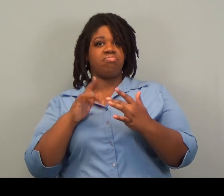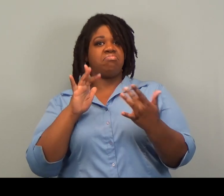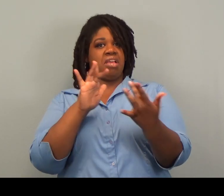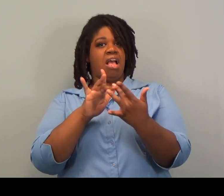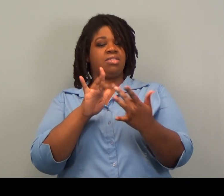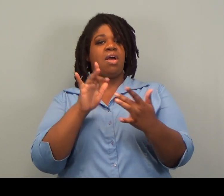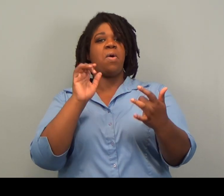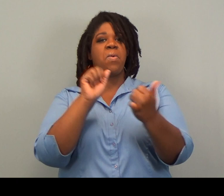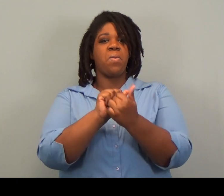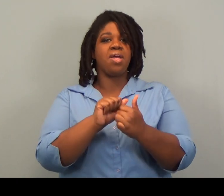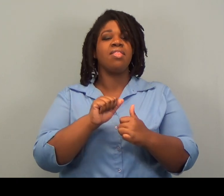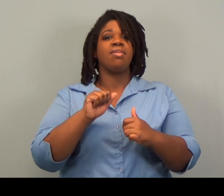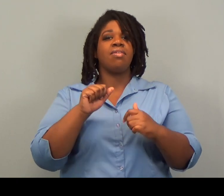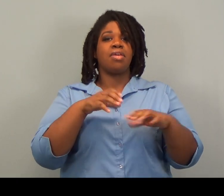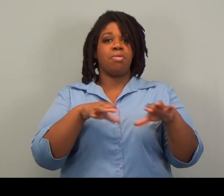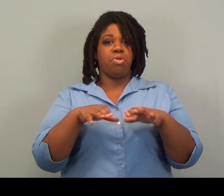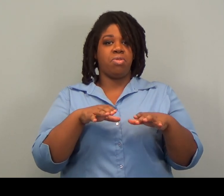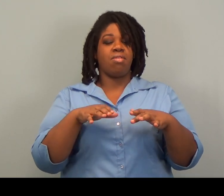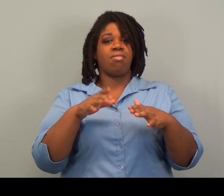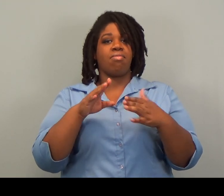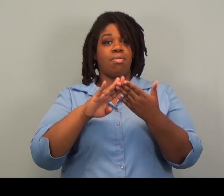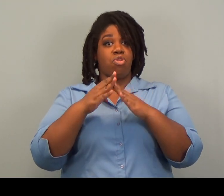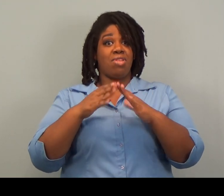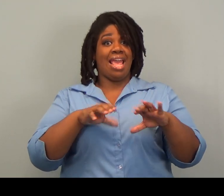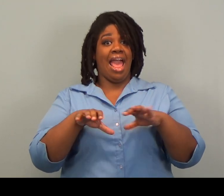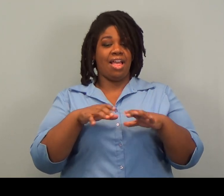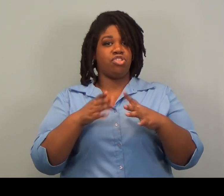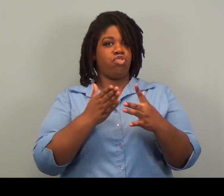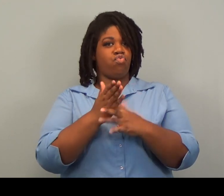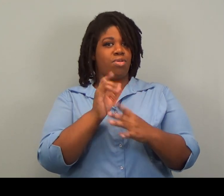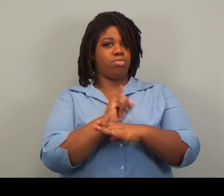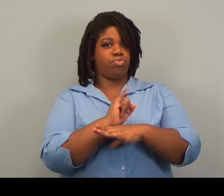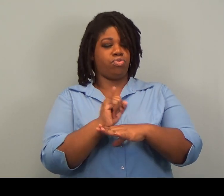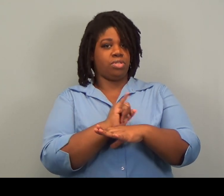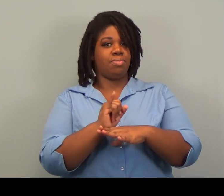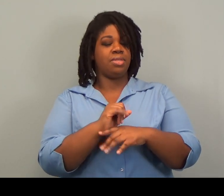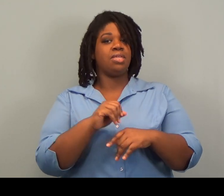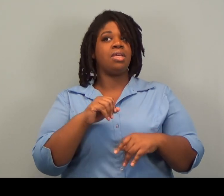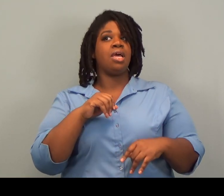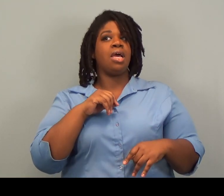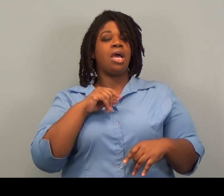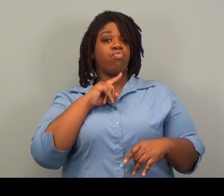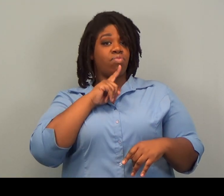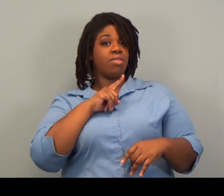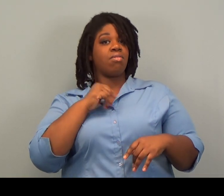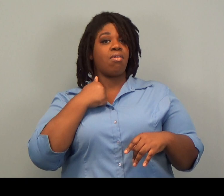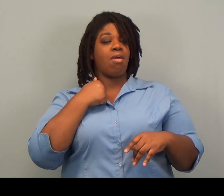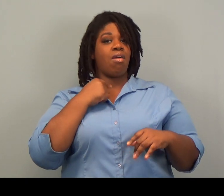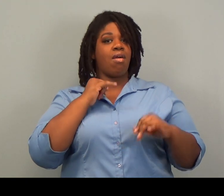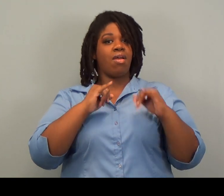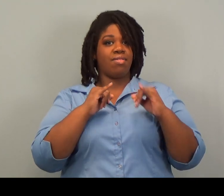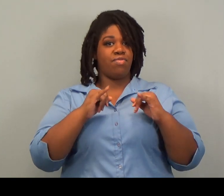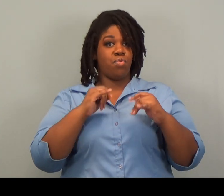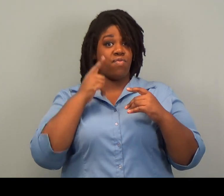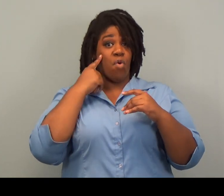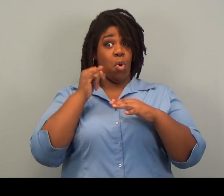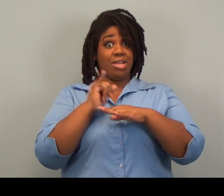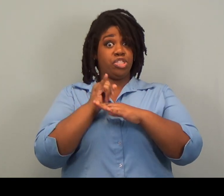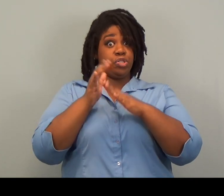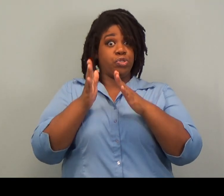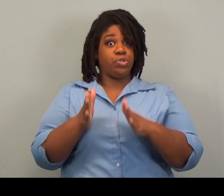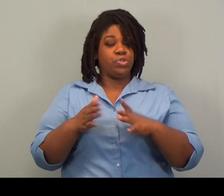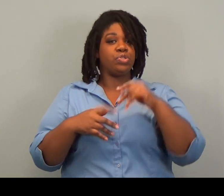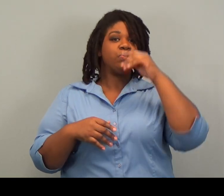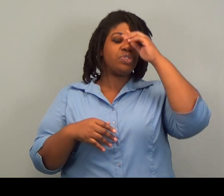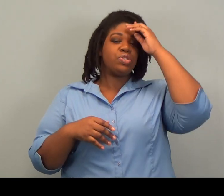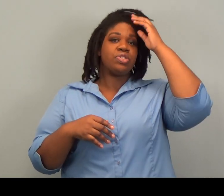an internship. And actually, I interviewed to be an intern for the